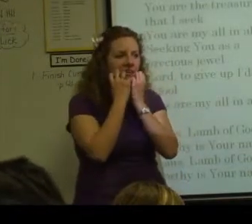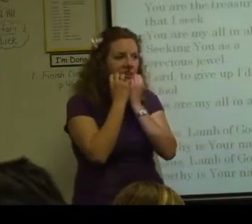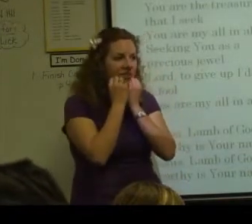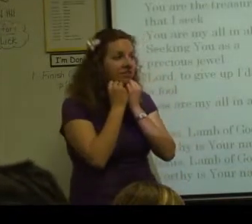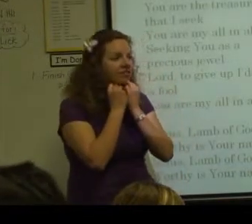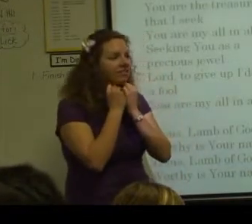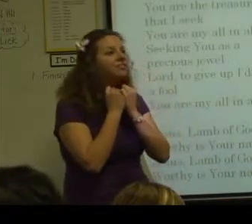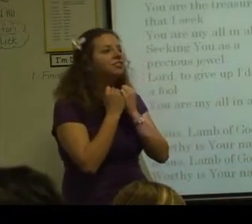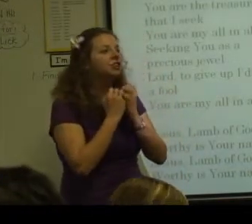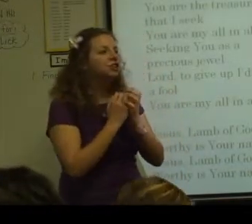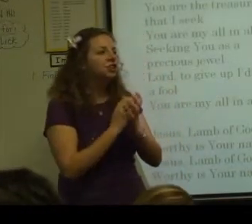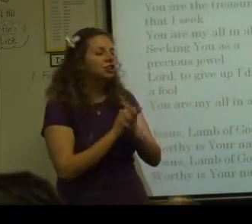cherished.